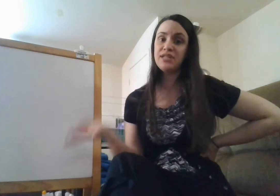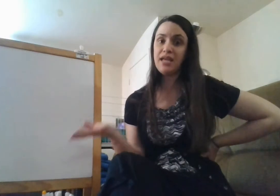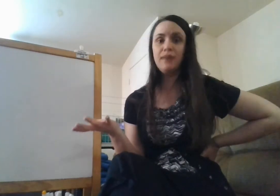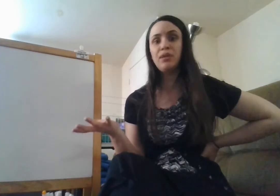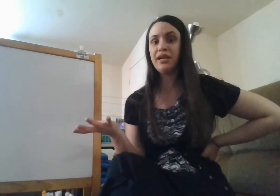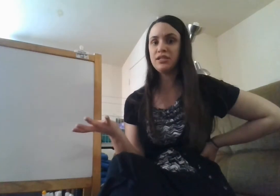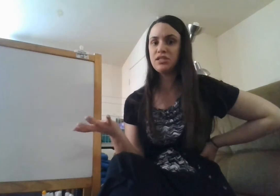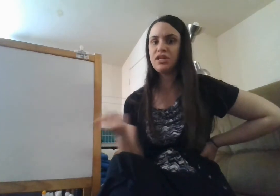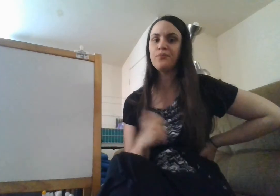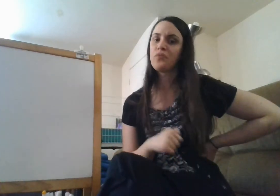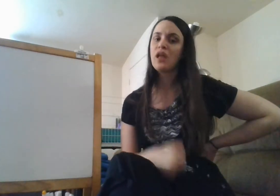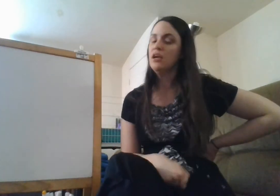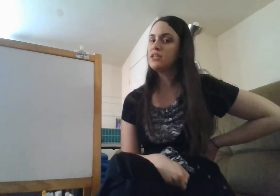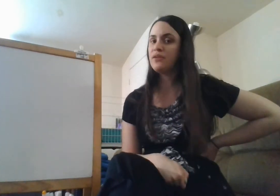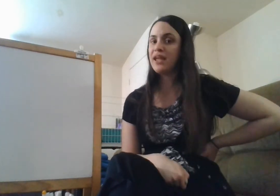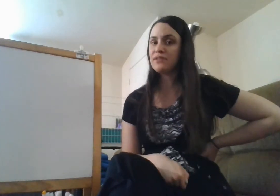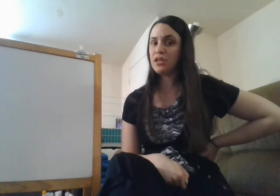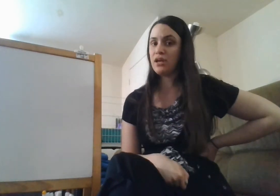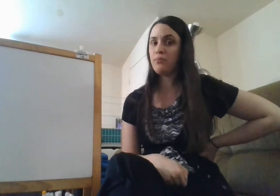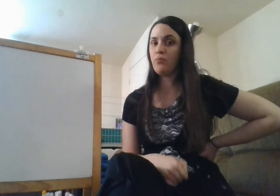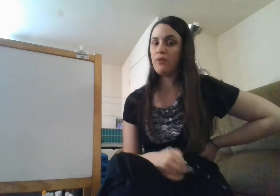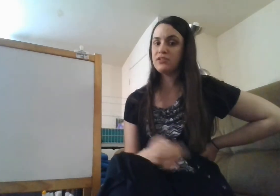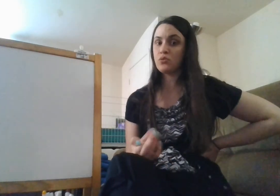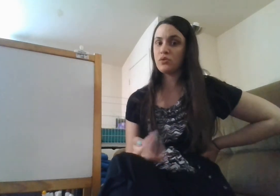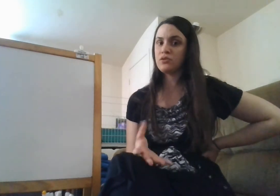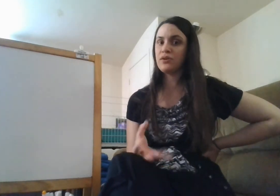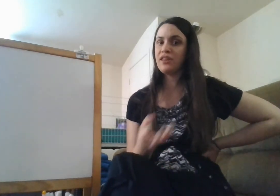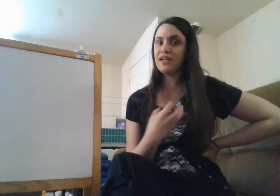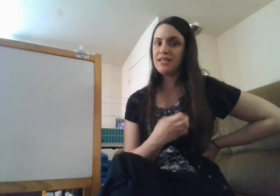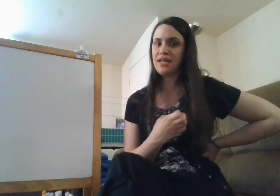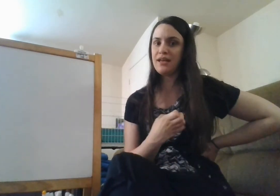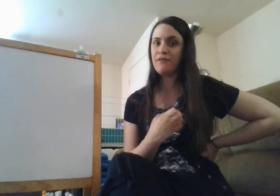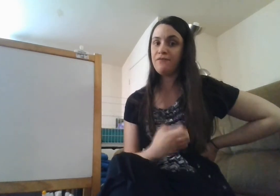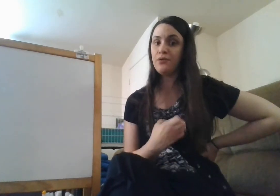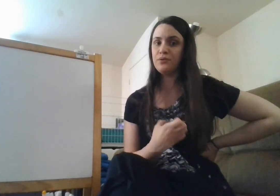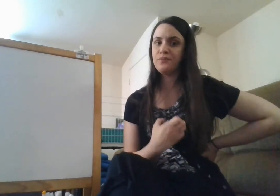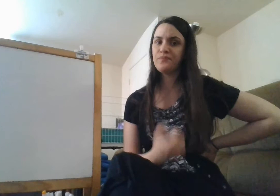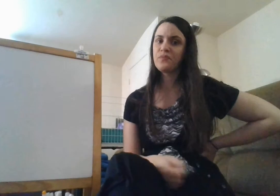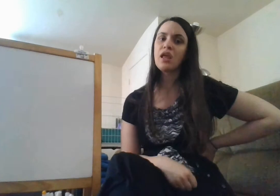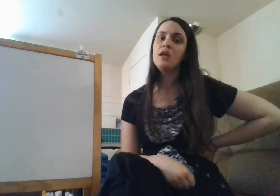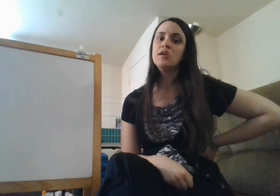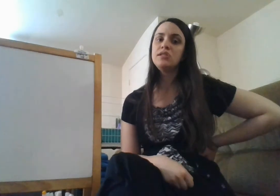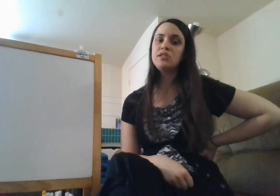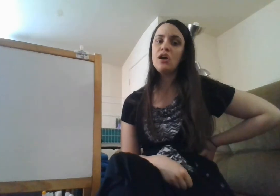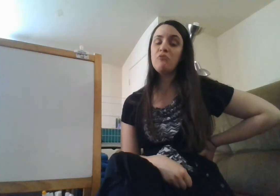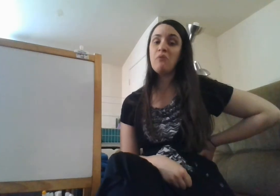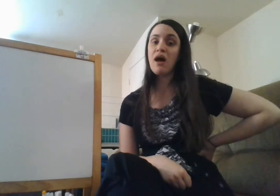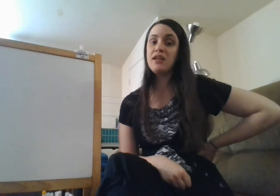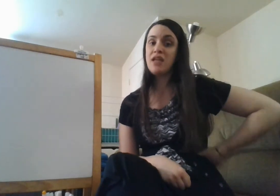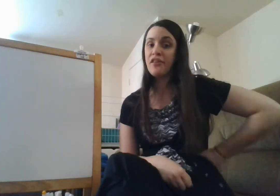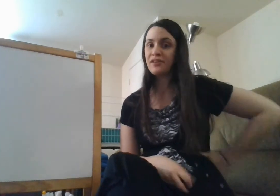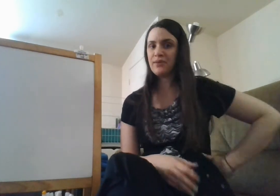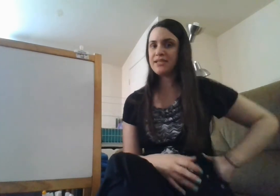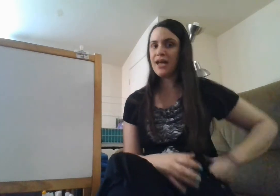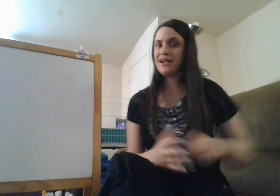eat plants too. So they give us a source or a thing of food. So another thing we said is